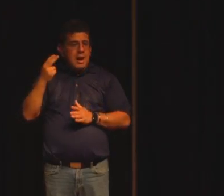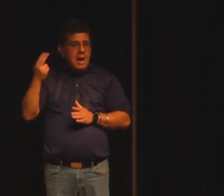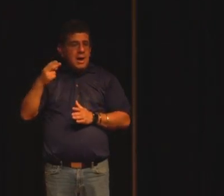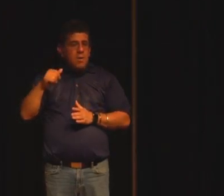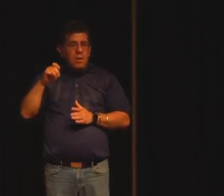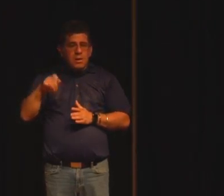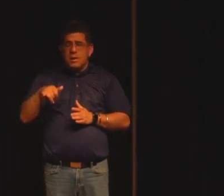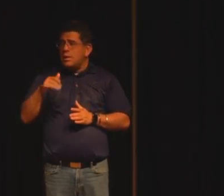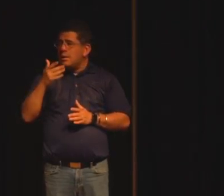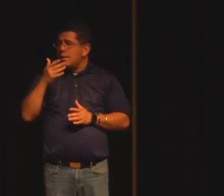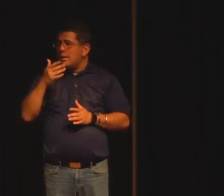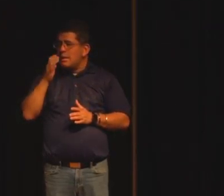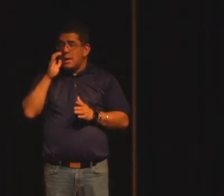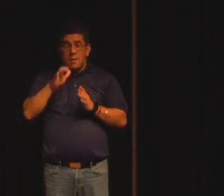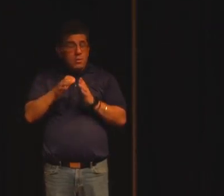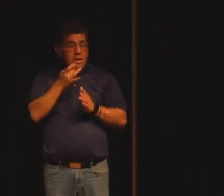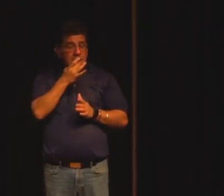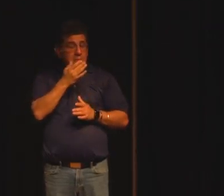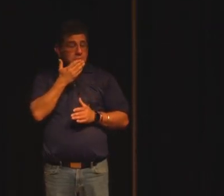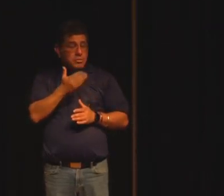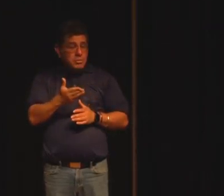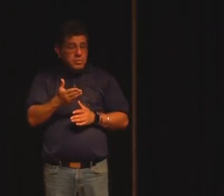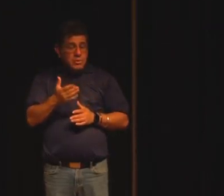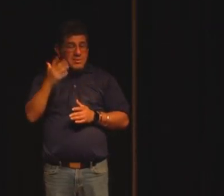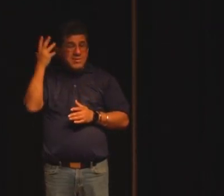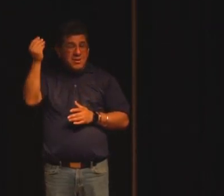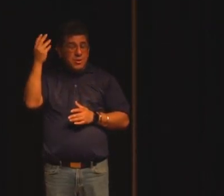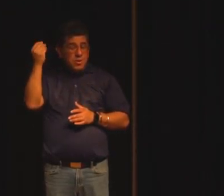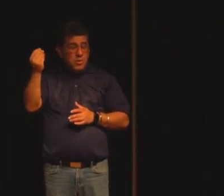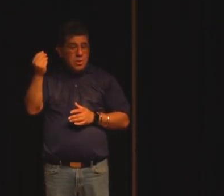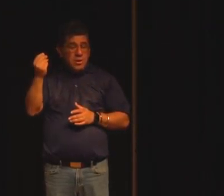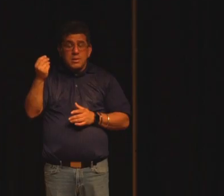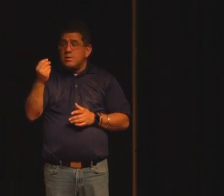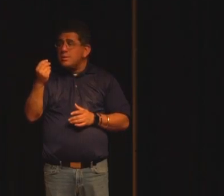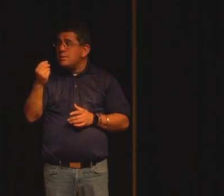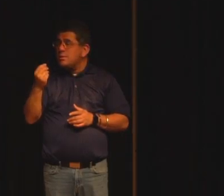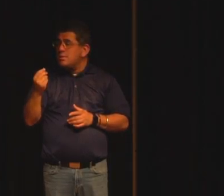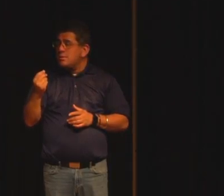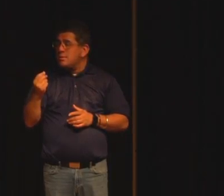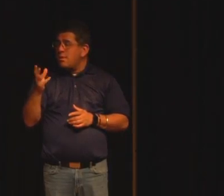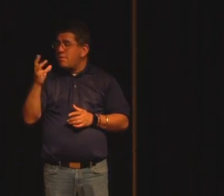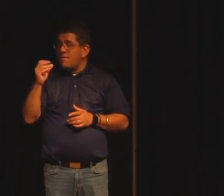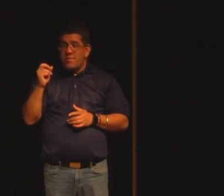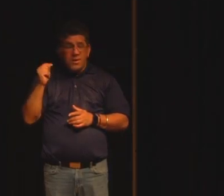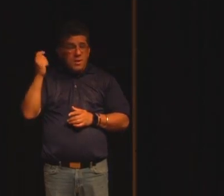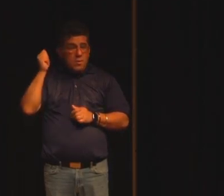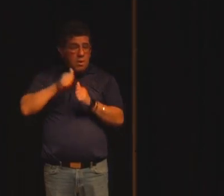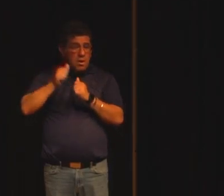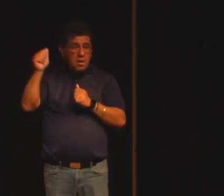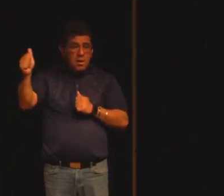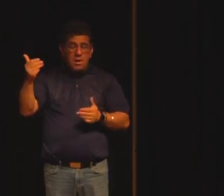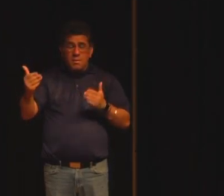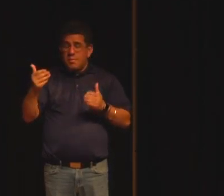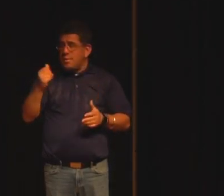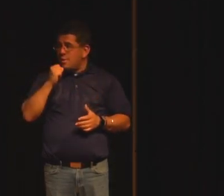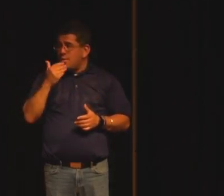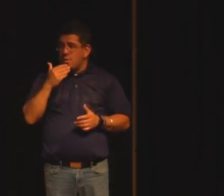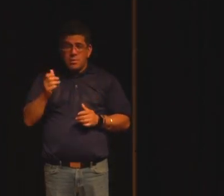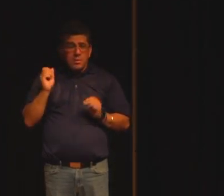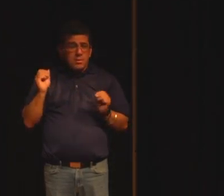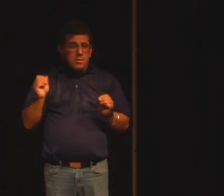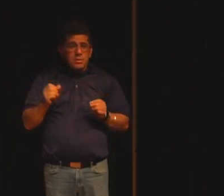the light level is quite good. If you're outdoors and someone's taking a picture of you from 50 feet away, perhaps the image is not good at